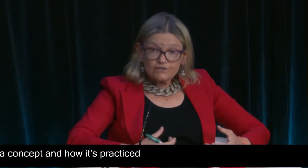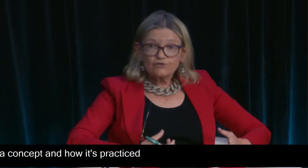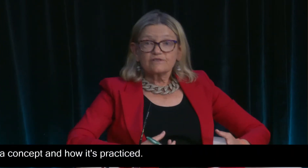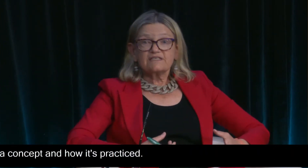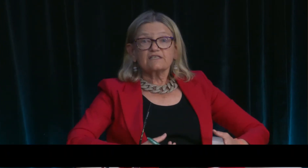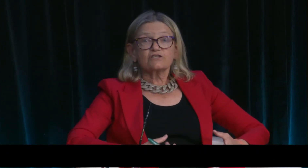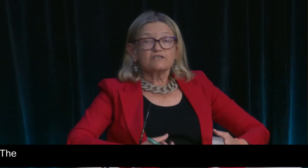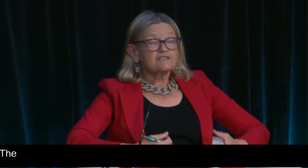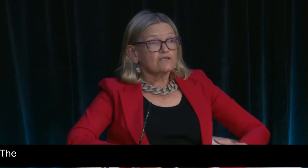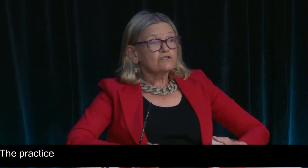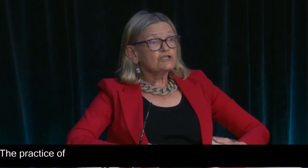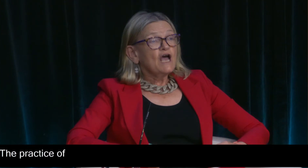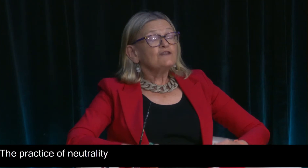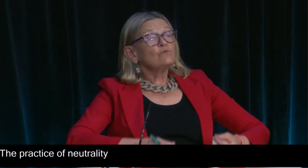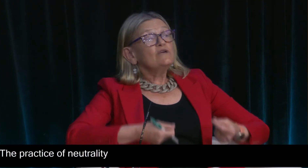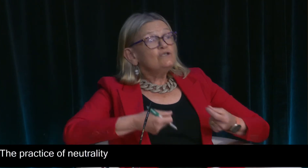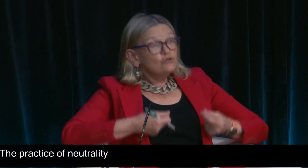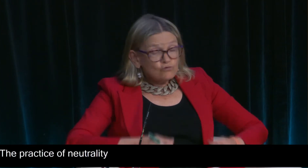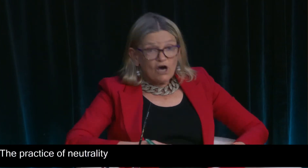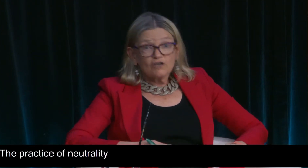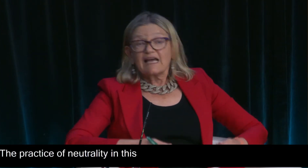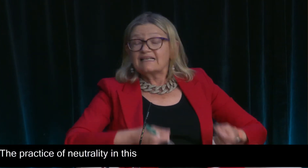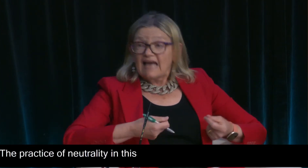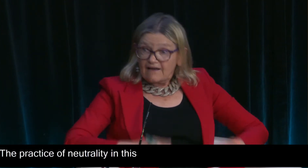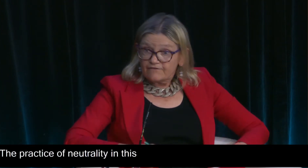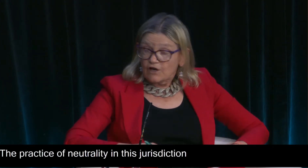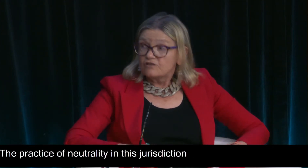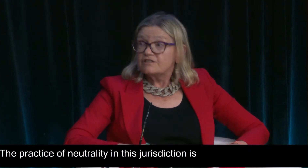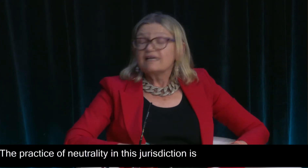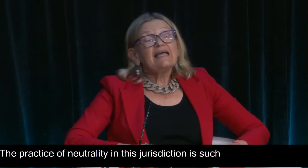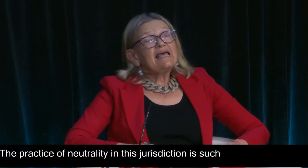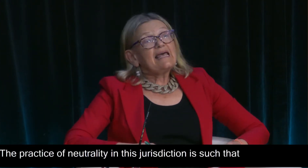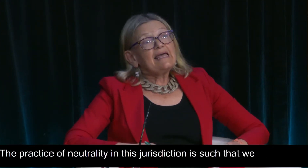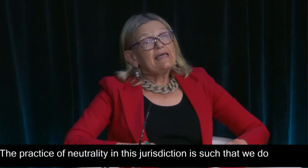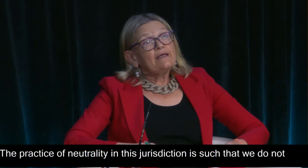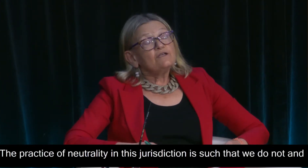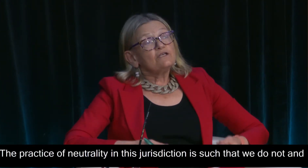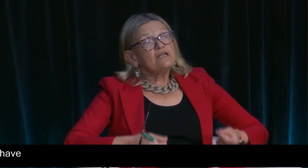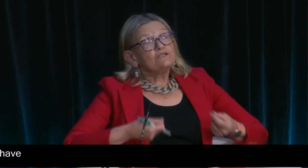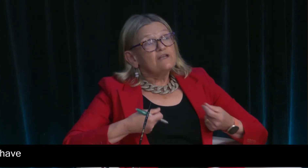in this jurisdiction is such that we do not and have not